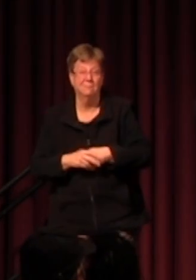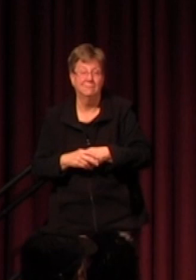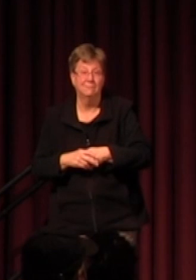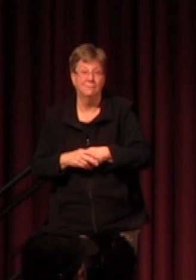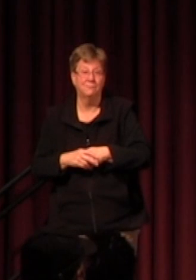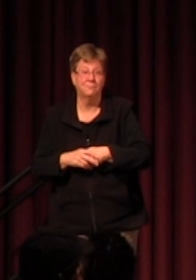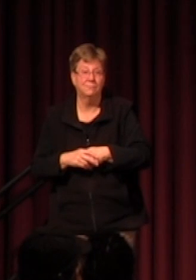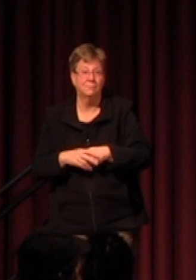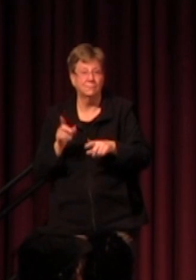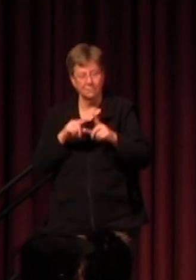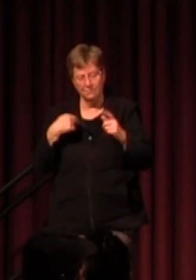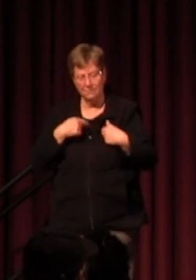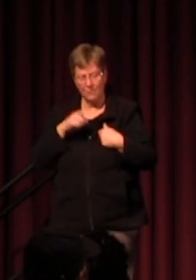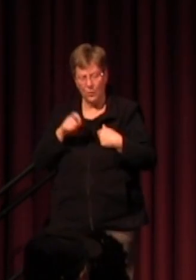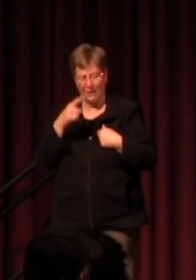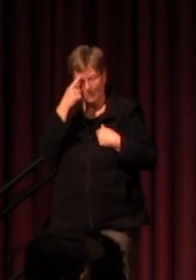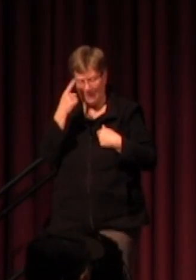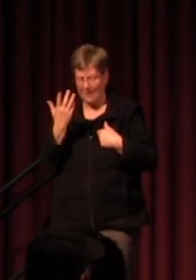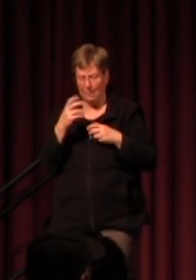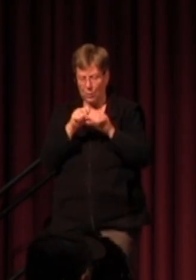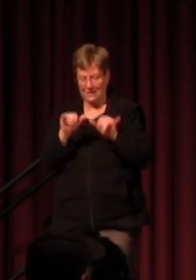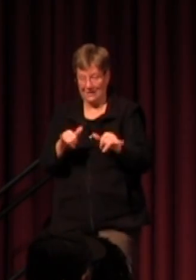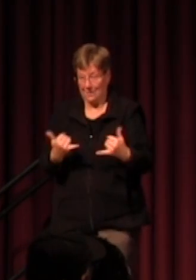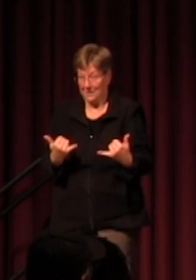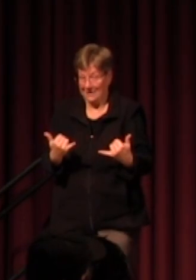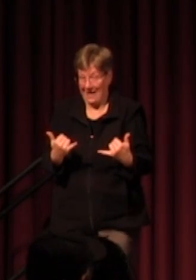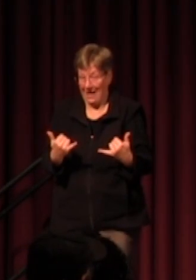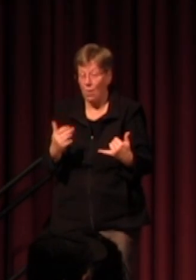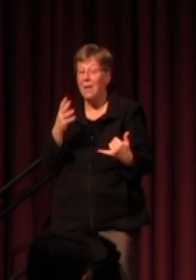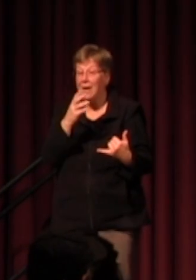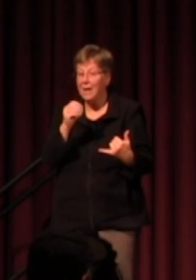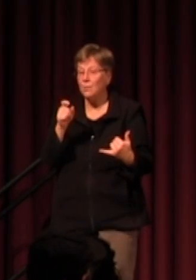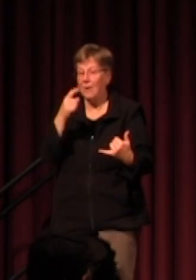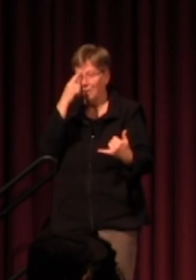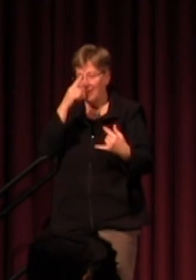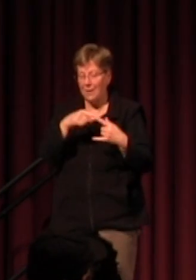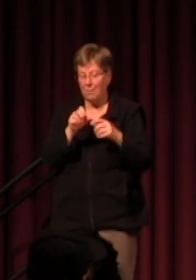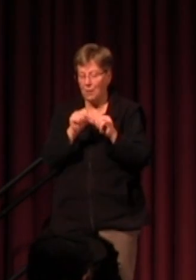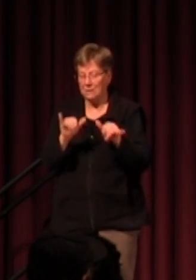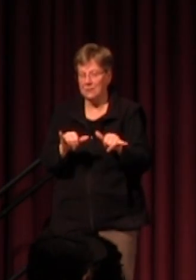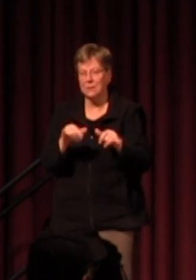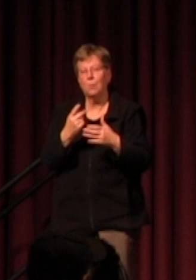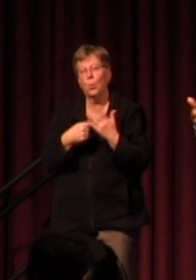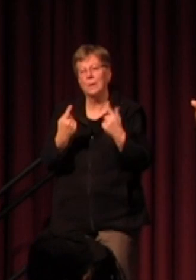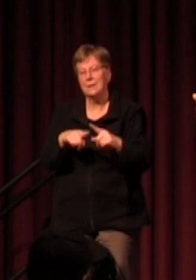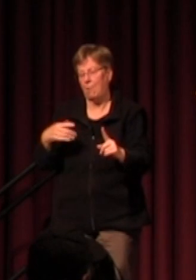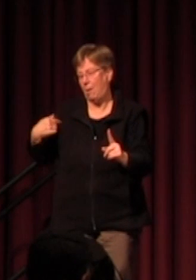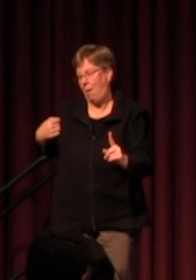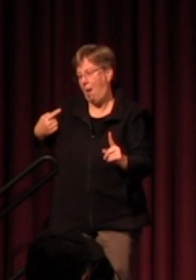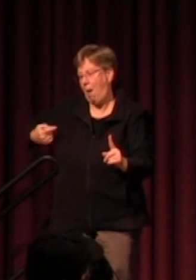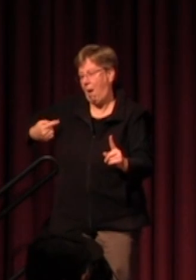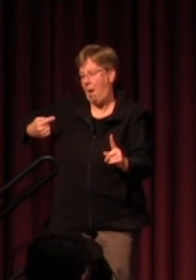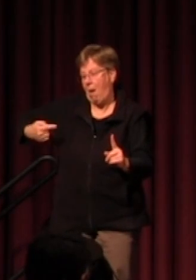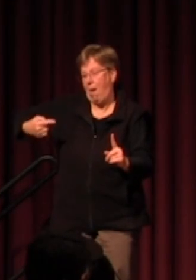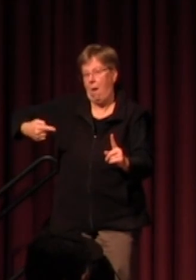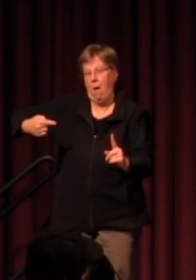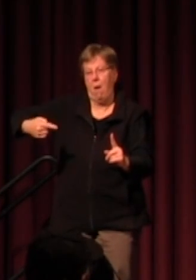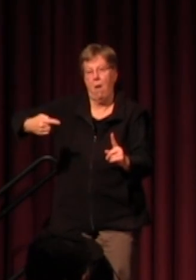Like, we have to think about systems not just in the here and now. We have to think about it. What has happened over time?